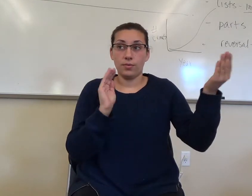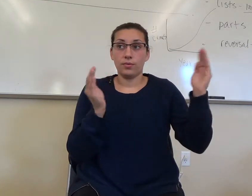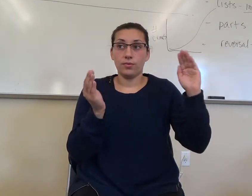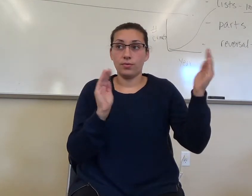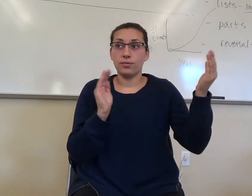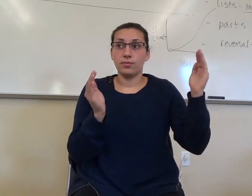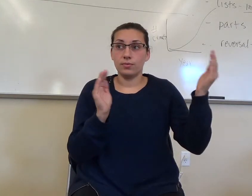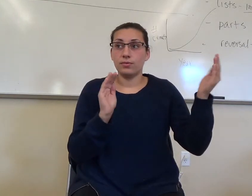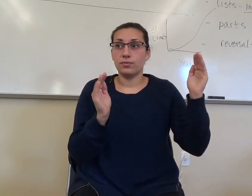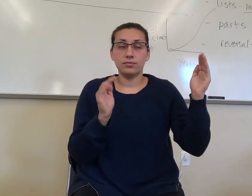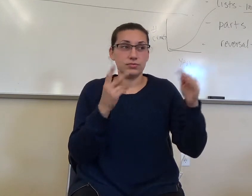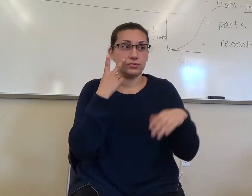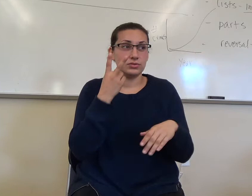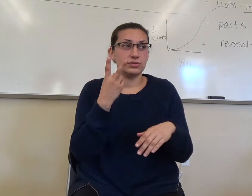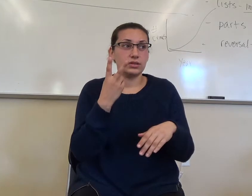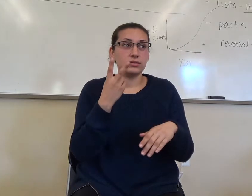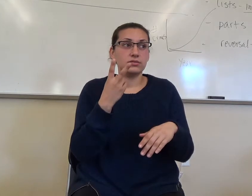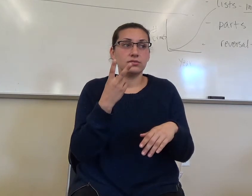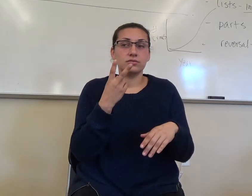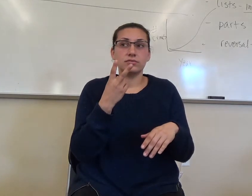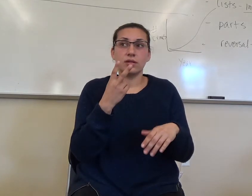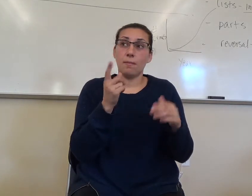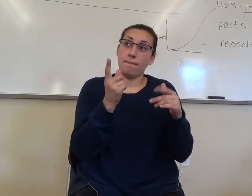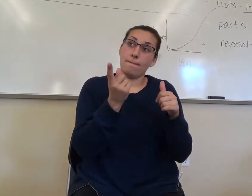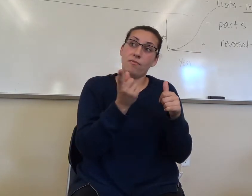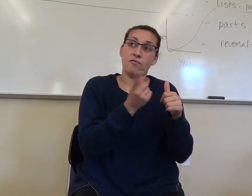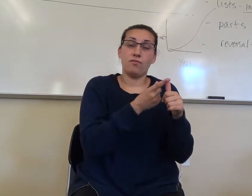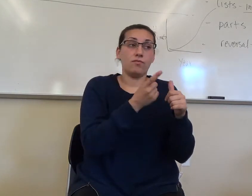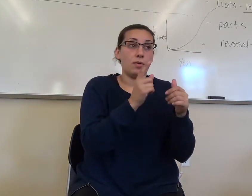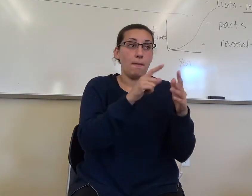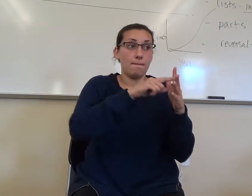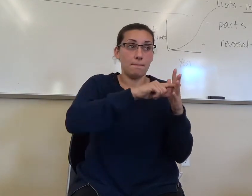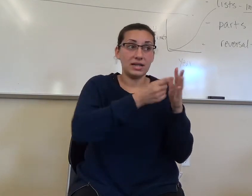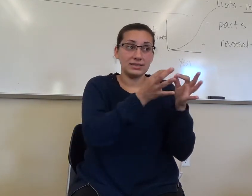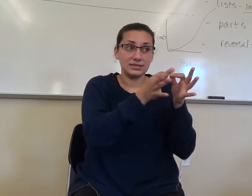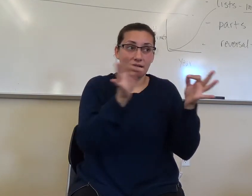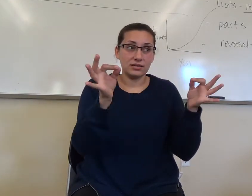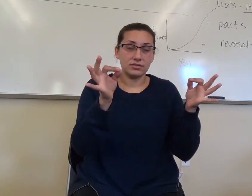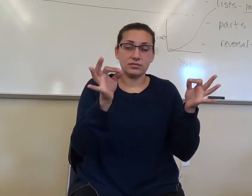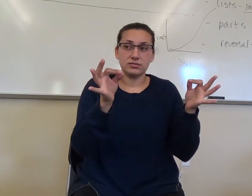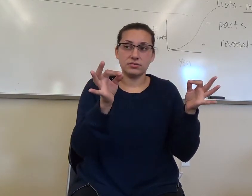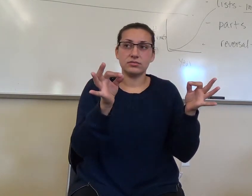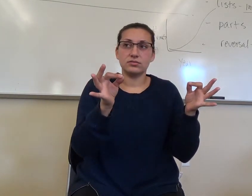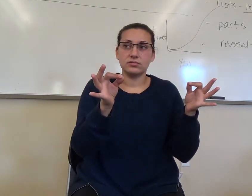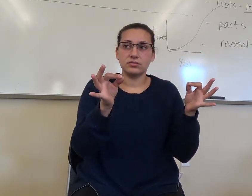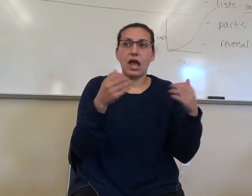can tell this first sentence is a question. So this is going to, we hope,